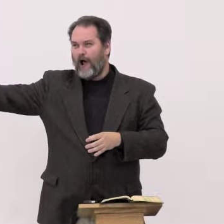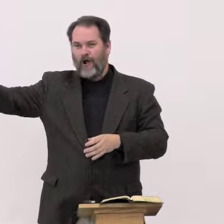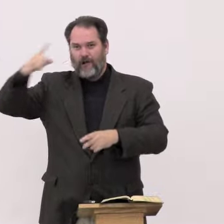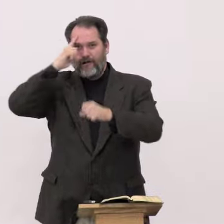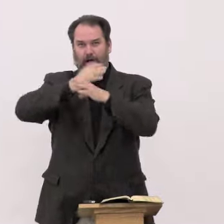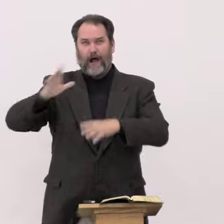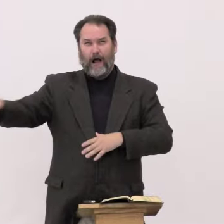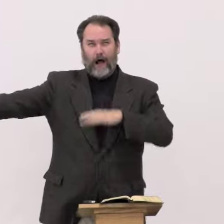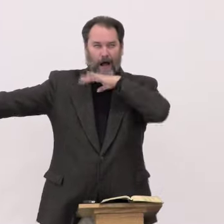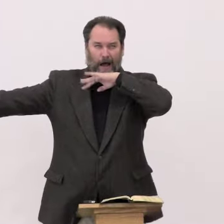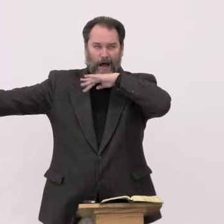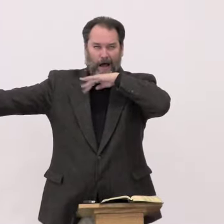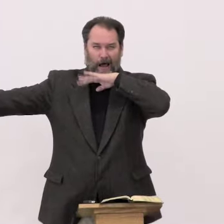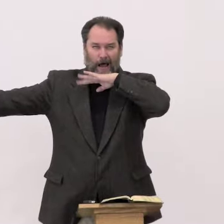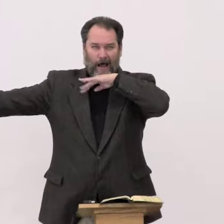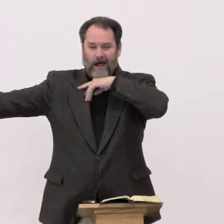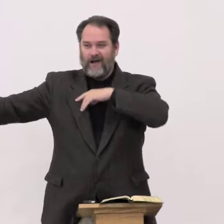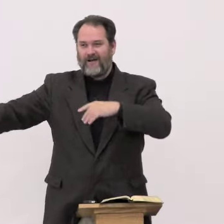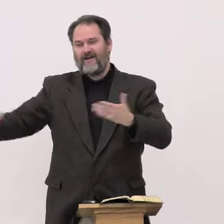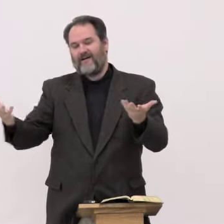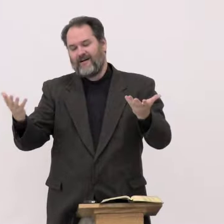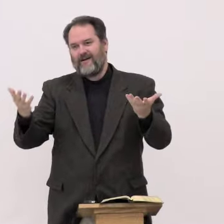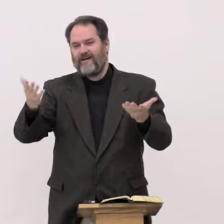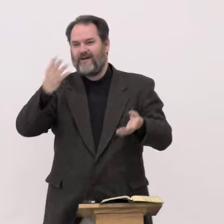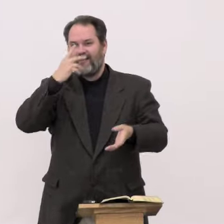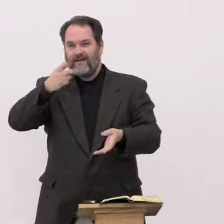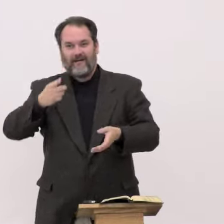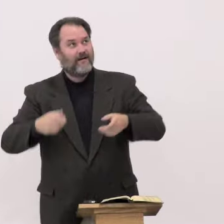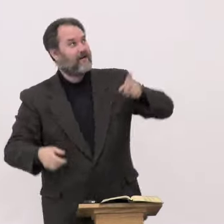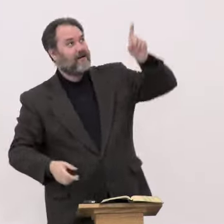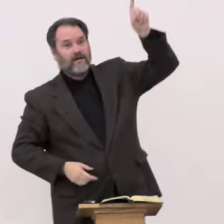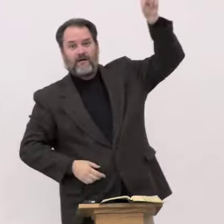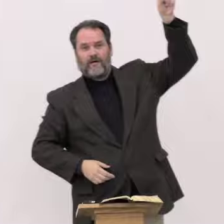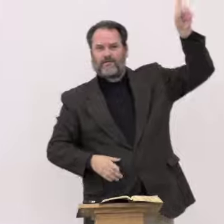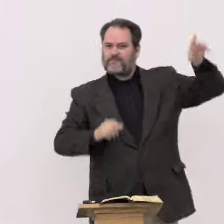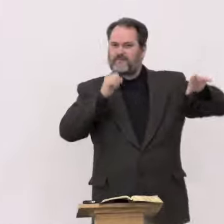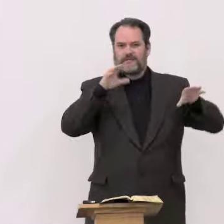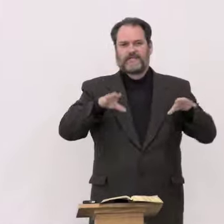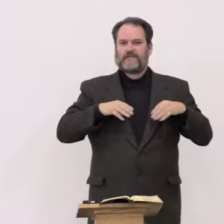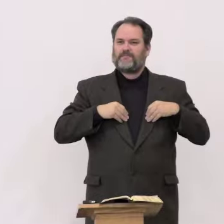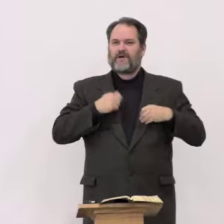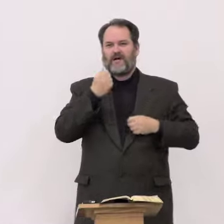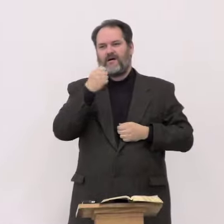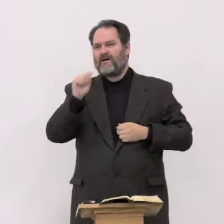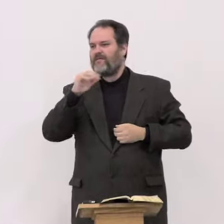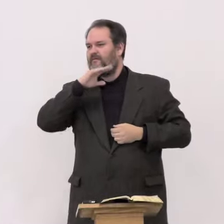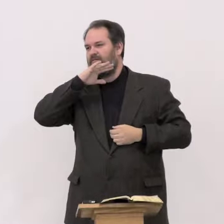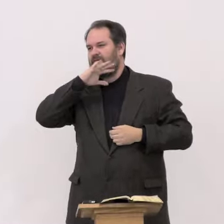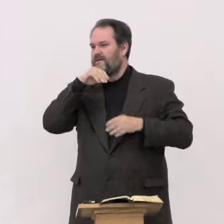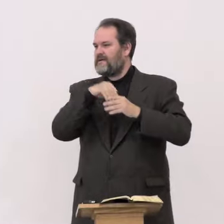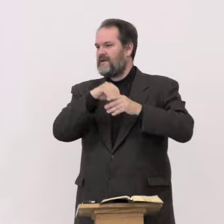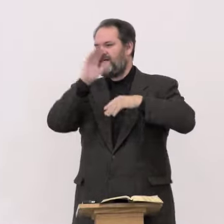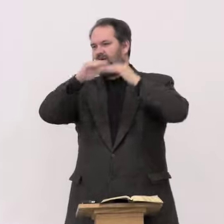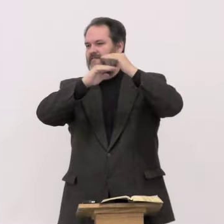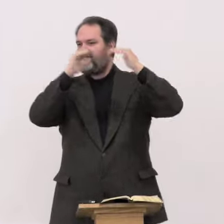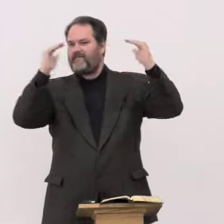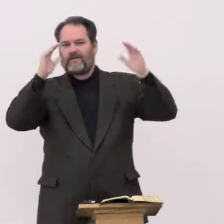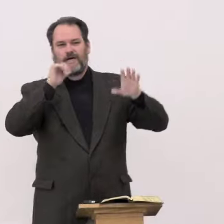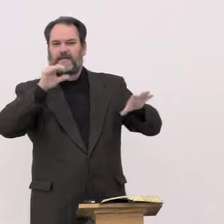think that's super dirty, but also with Jesus, God does not accept